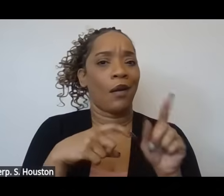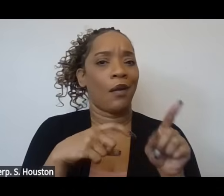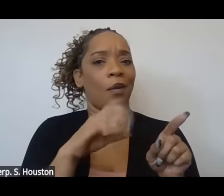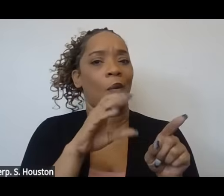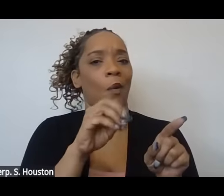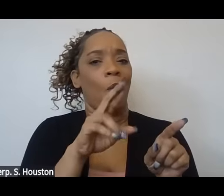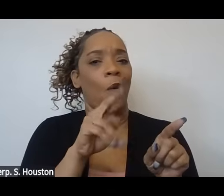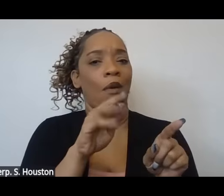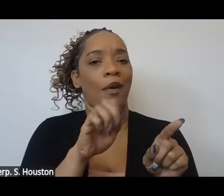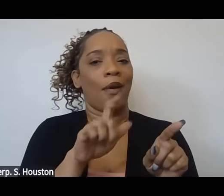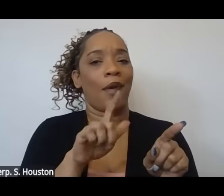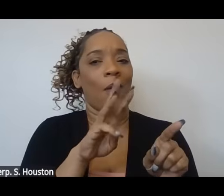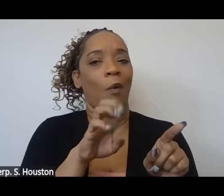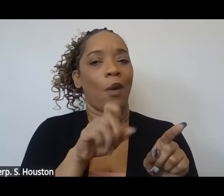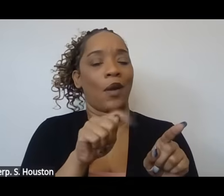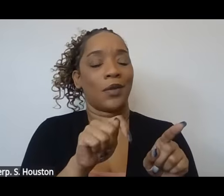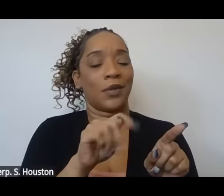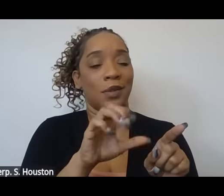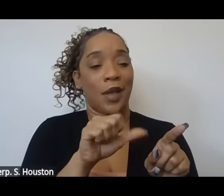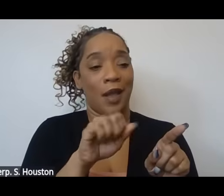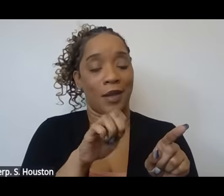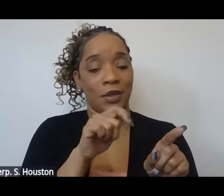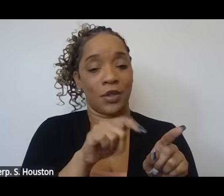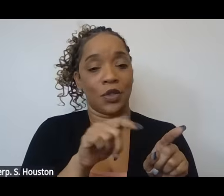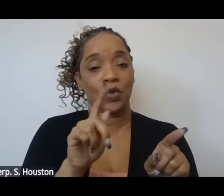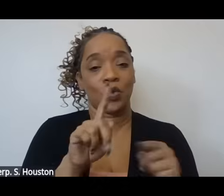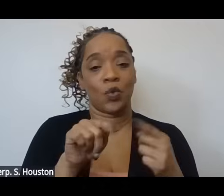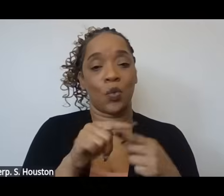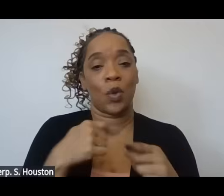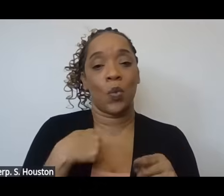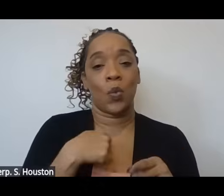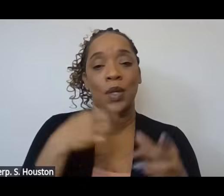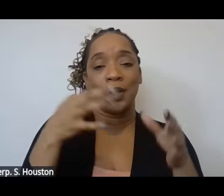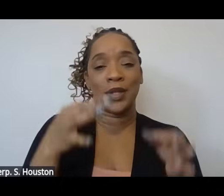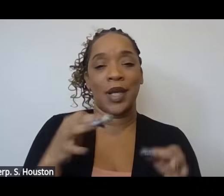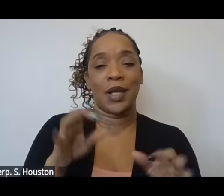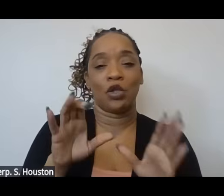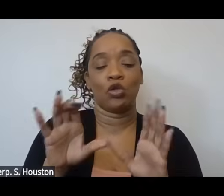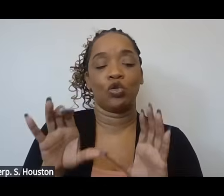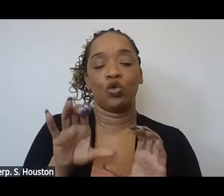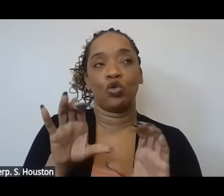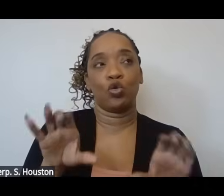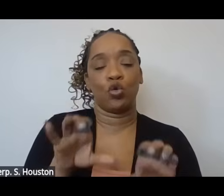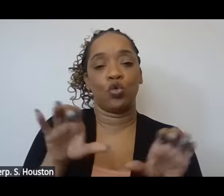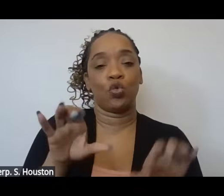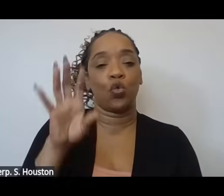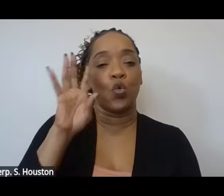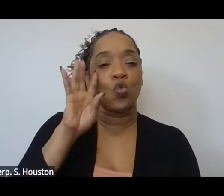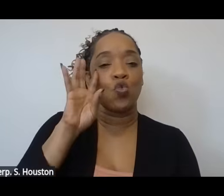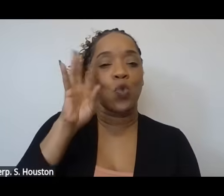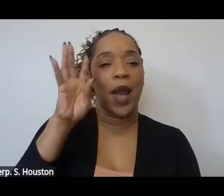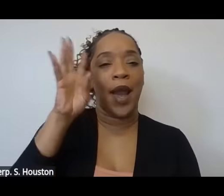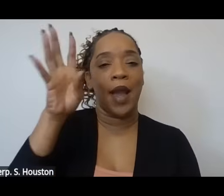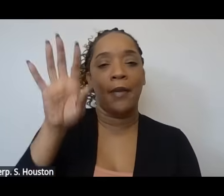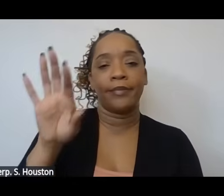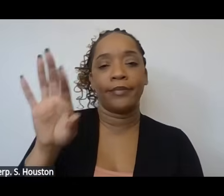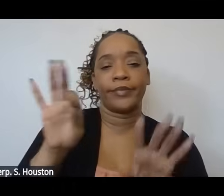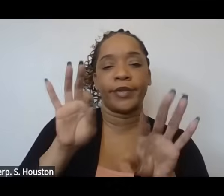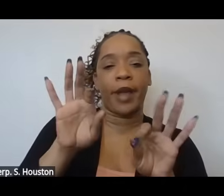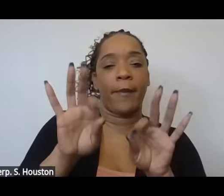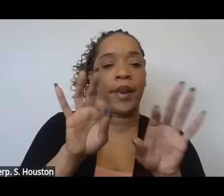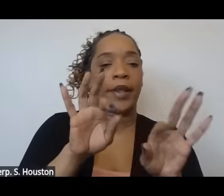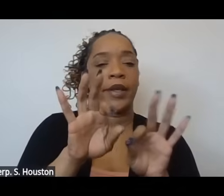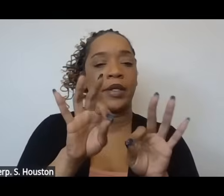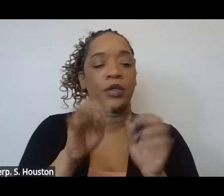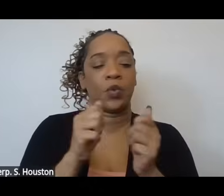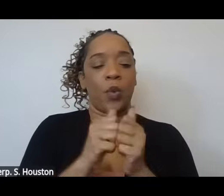where we had decided to do random sampling for candidate petitions, that did